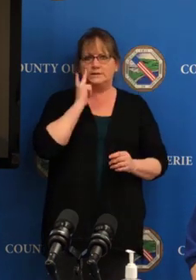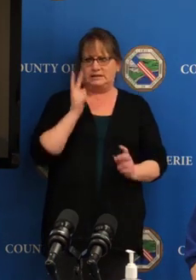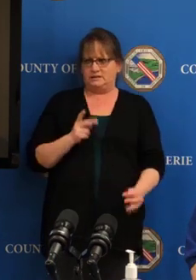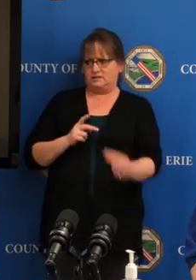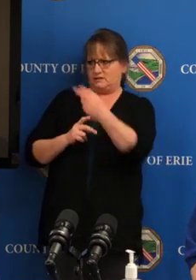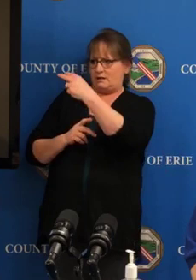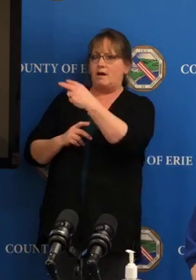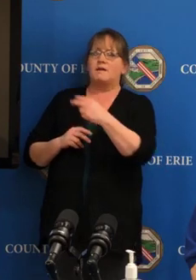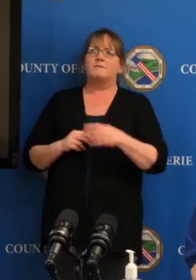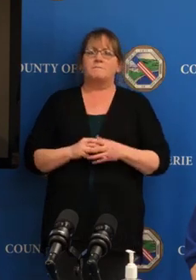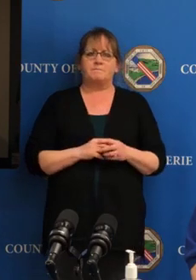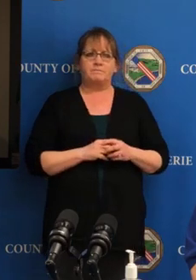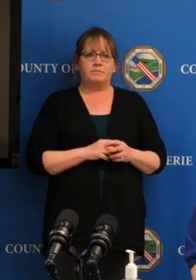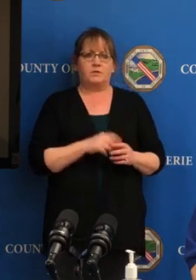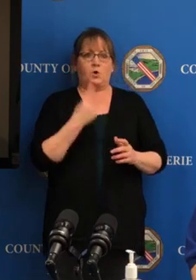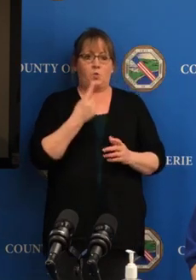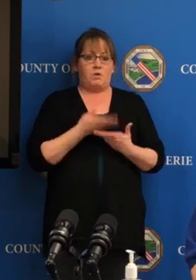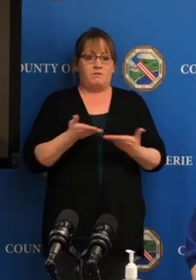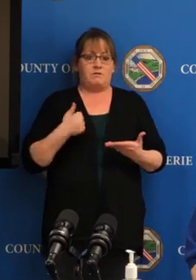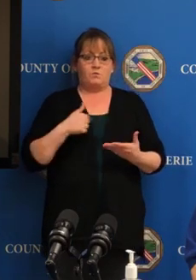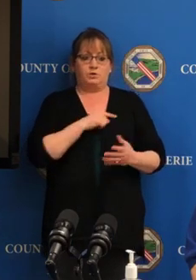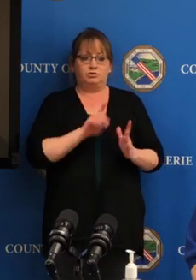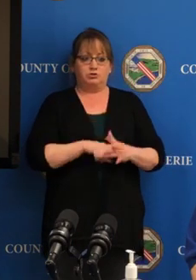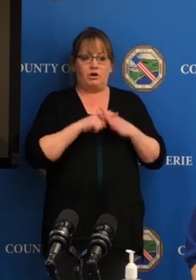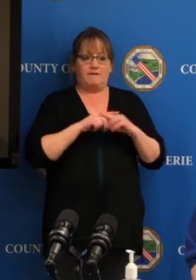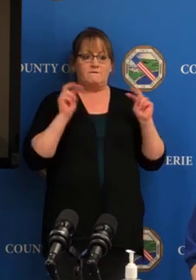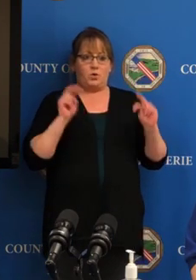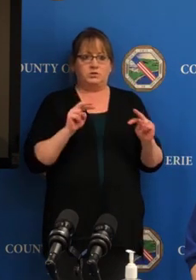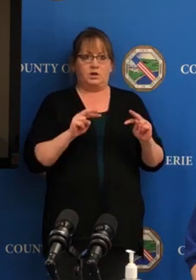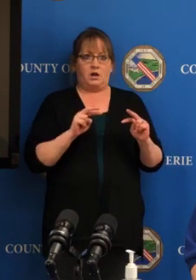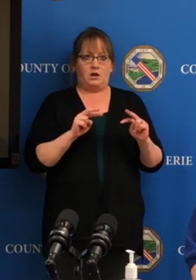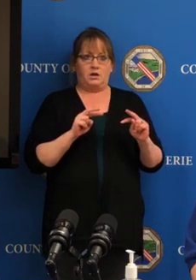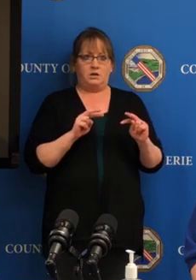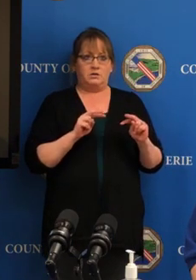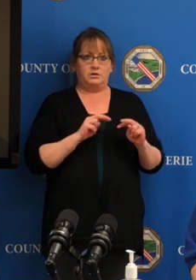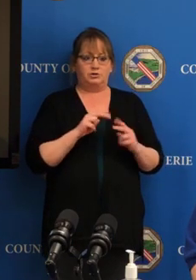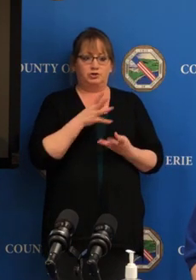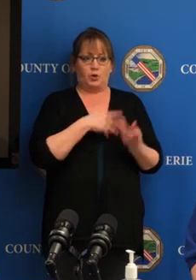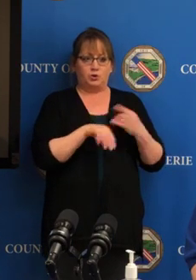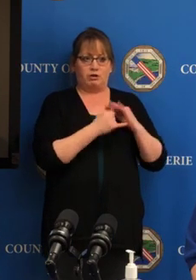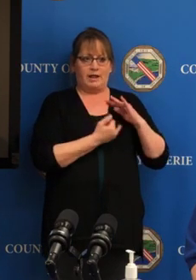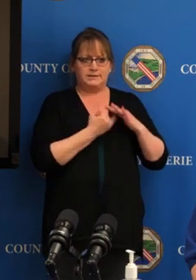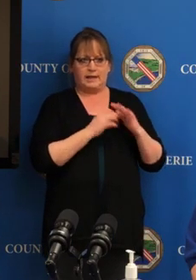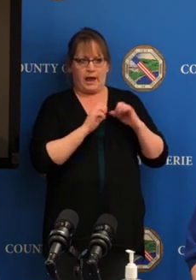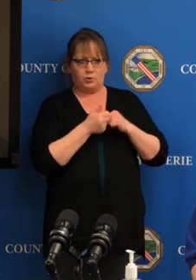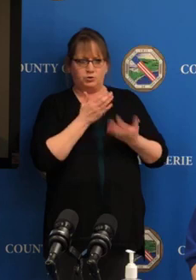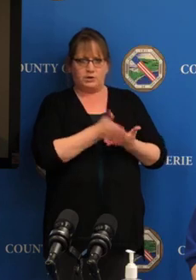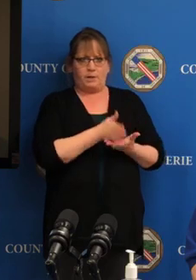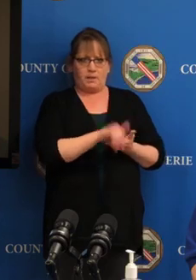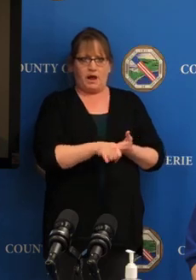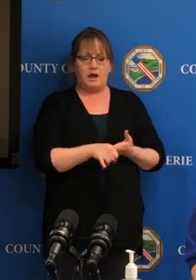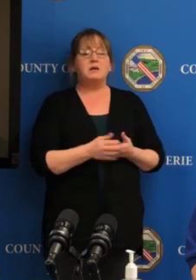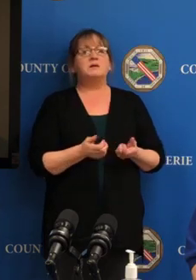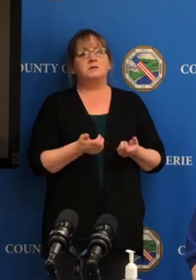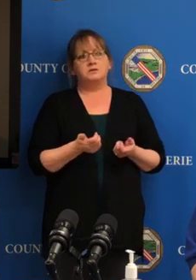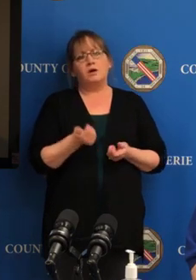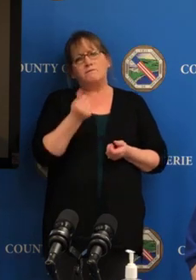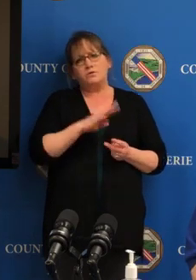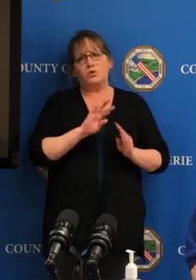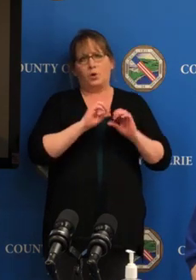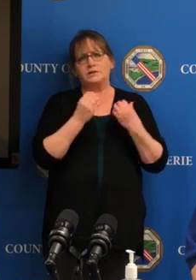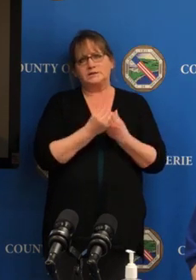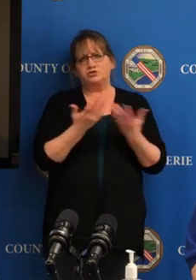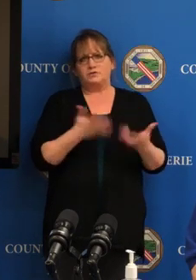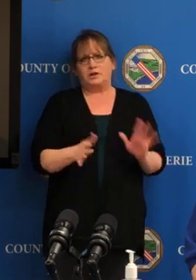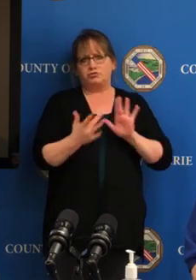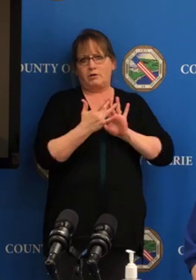of the things that we're really beginning to focus on is combating social isolation. I've been contacted by a couple different organizations.